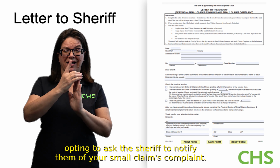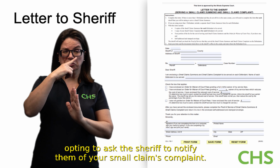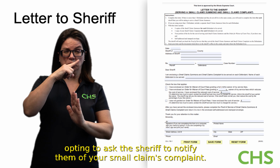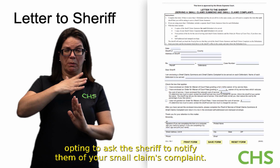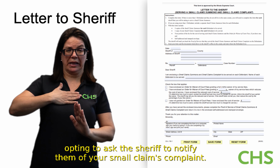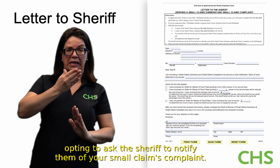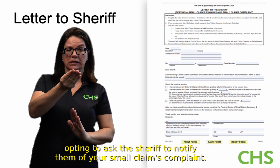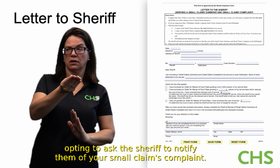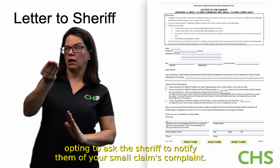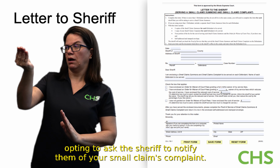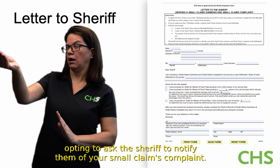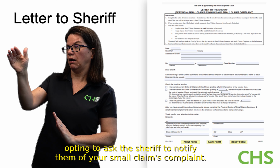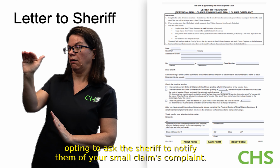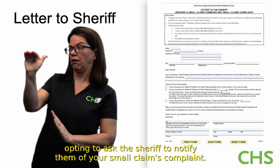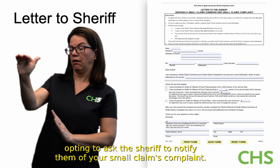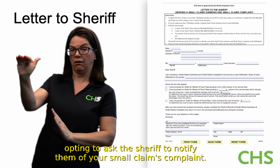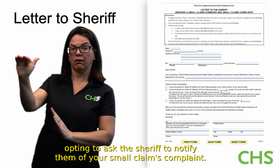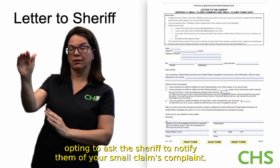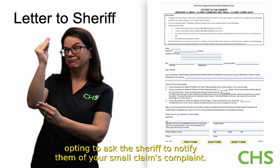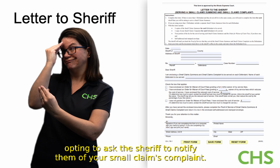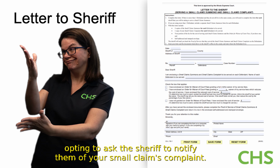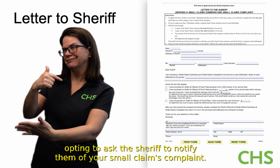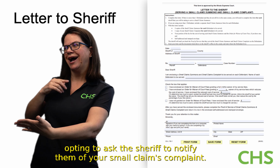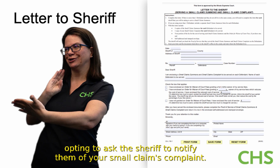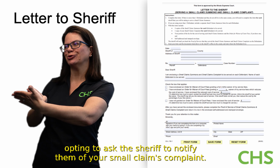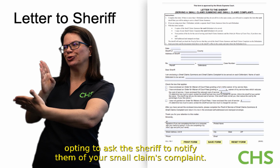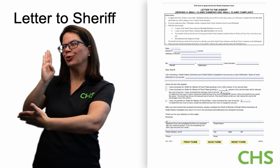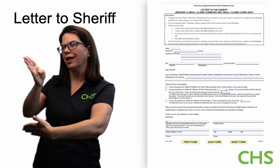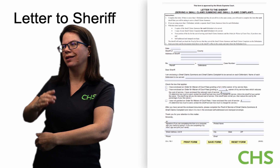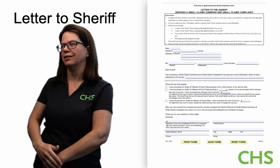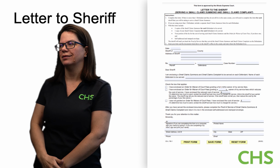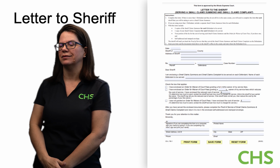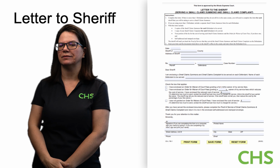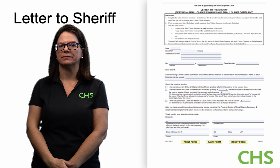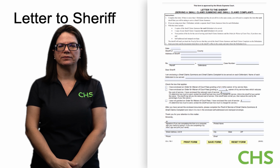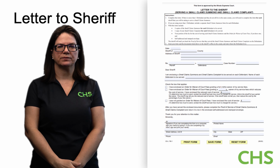the sheriff to notify them of your small claims complaint.